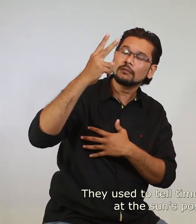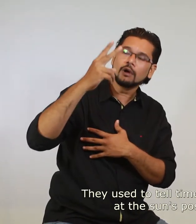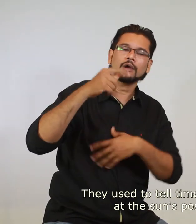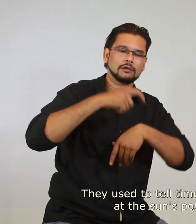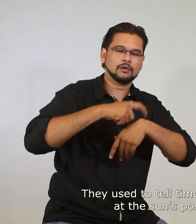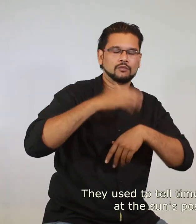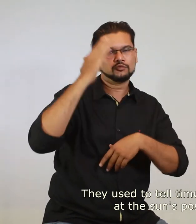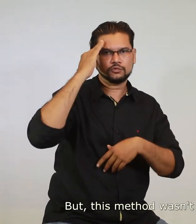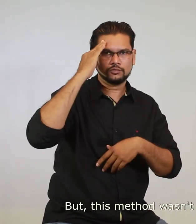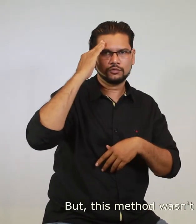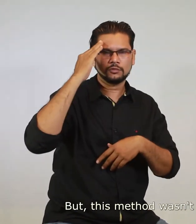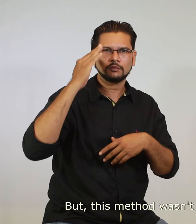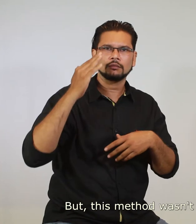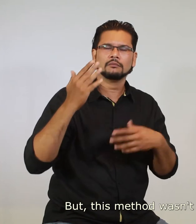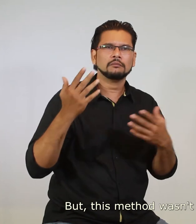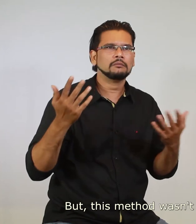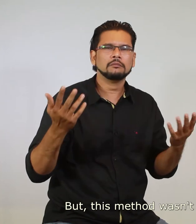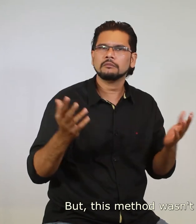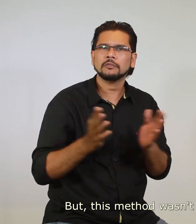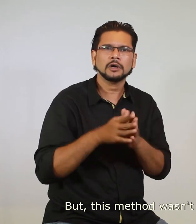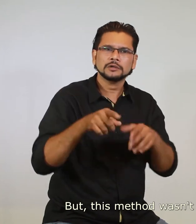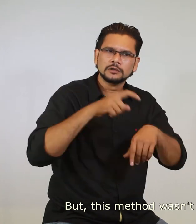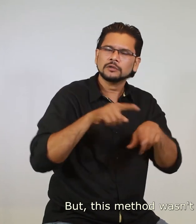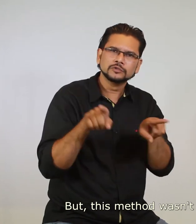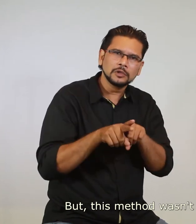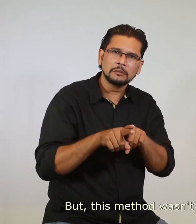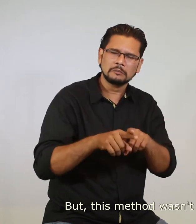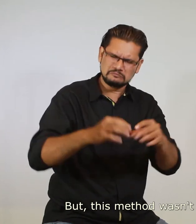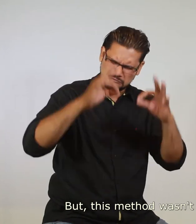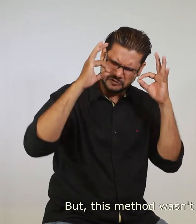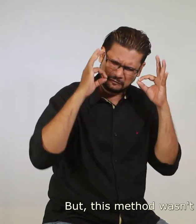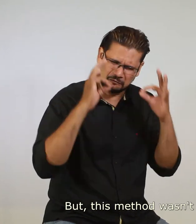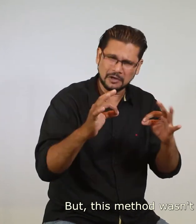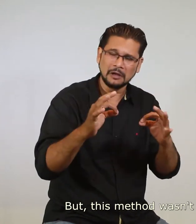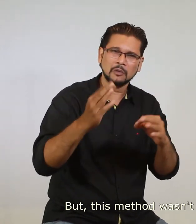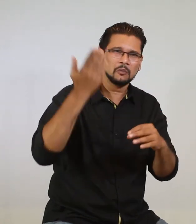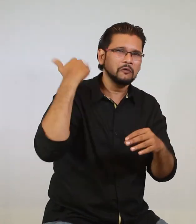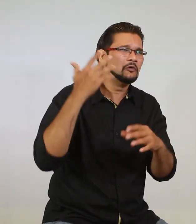at the sun's position. But, this method wasn't very accurate.